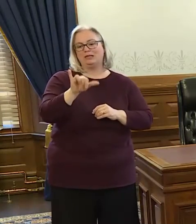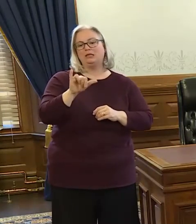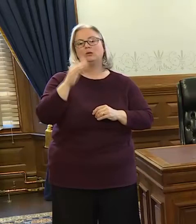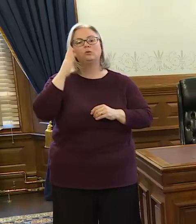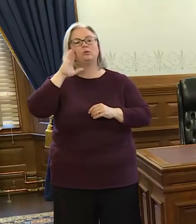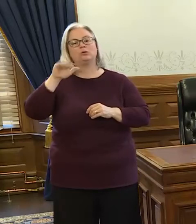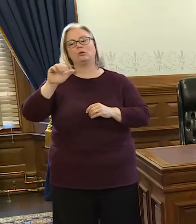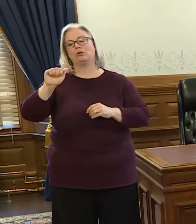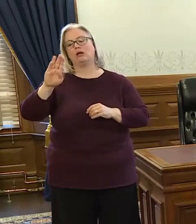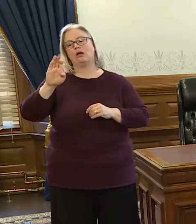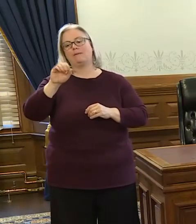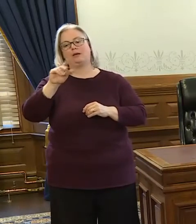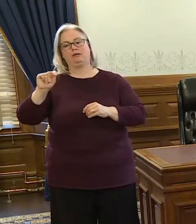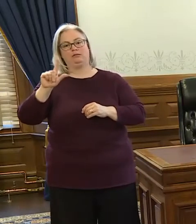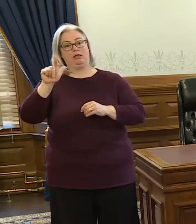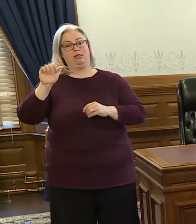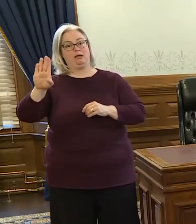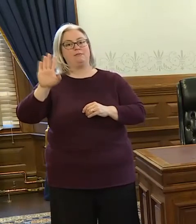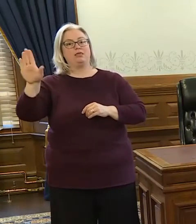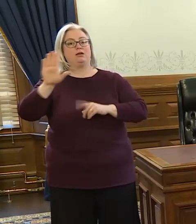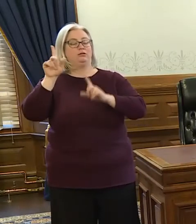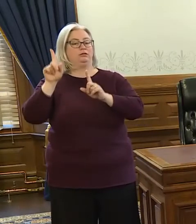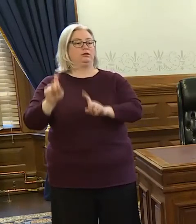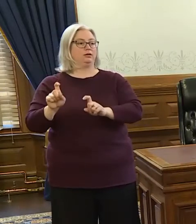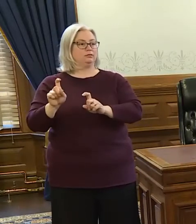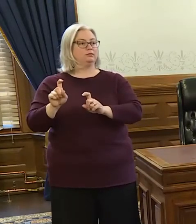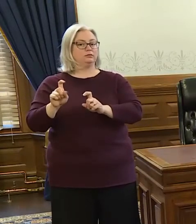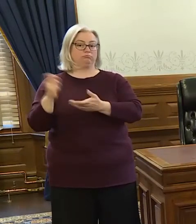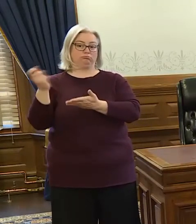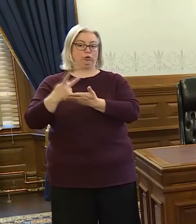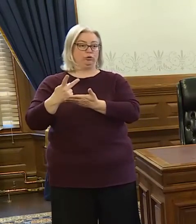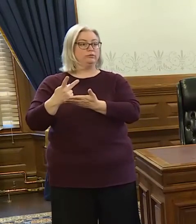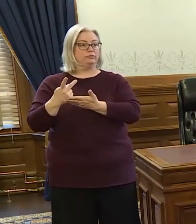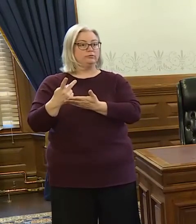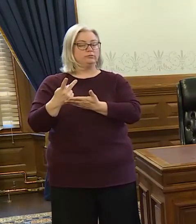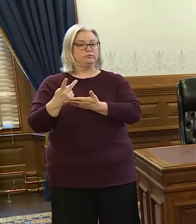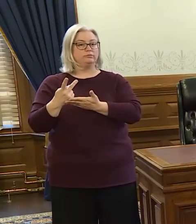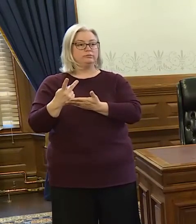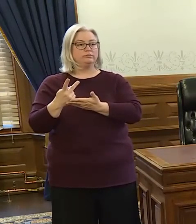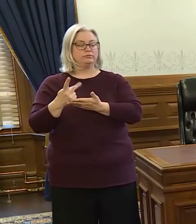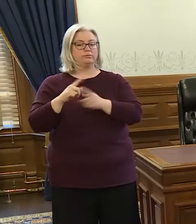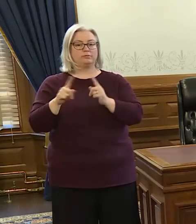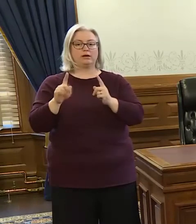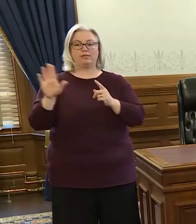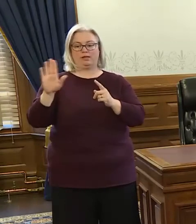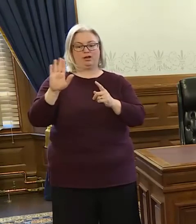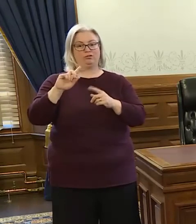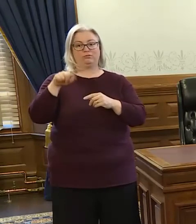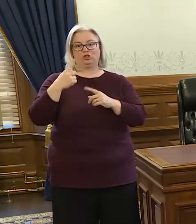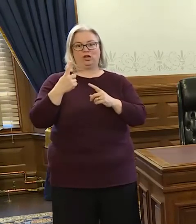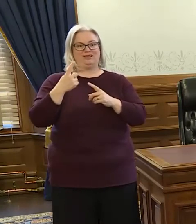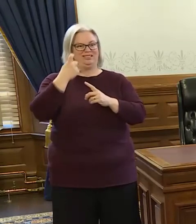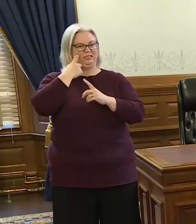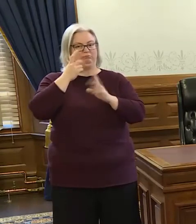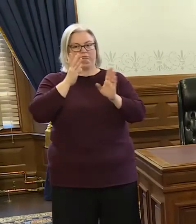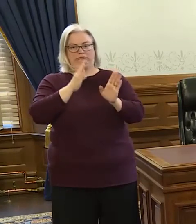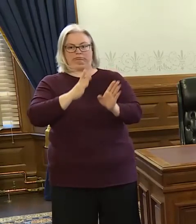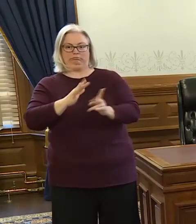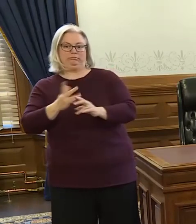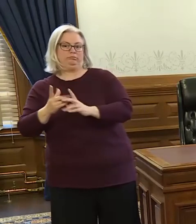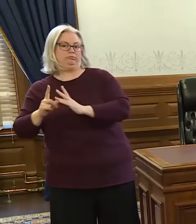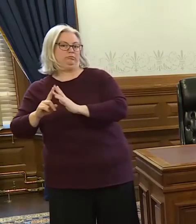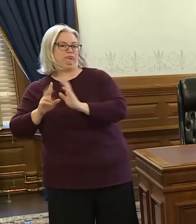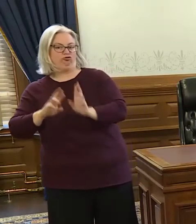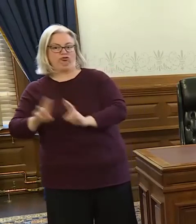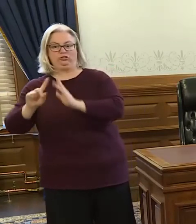Labs had their test approved, but, you know, they're just gearing up the production